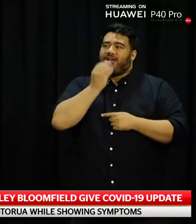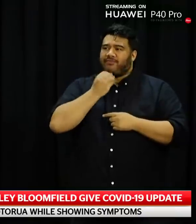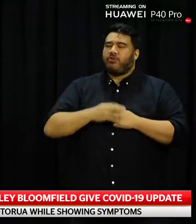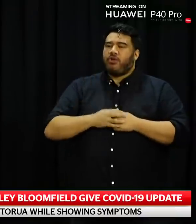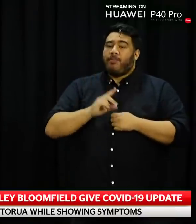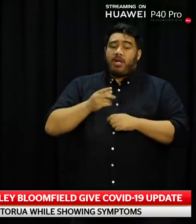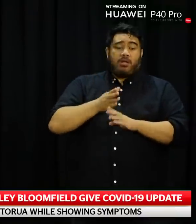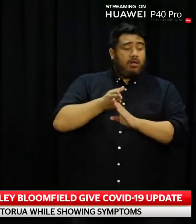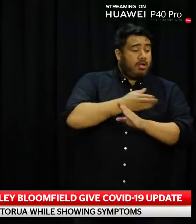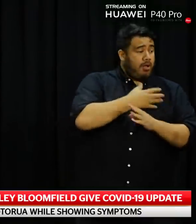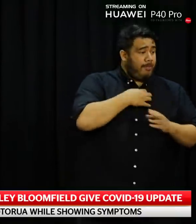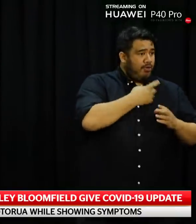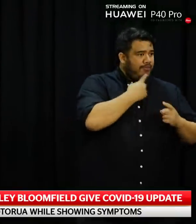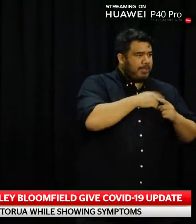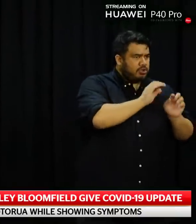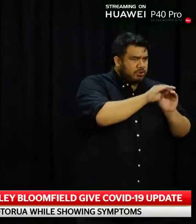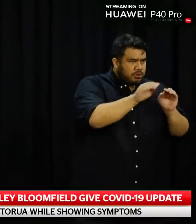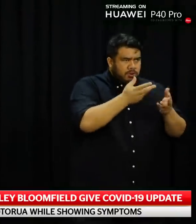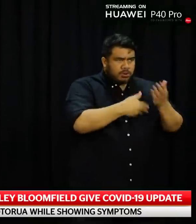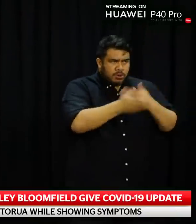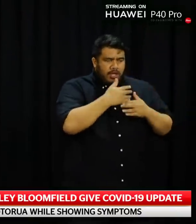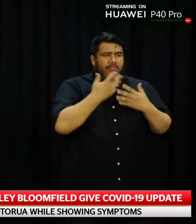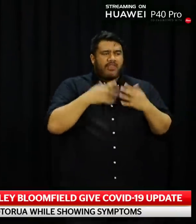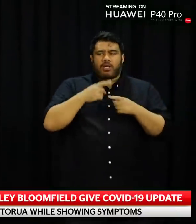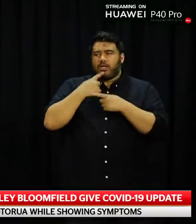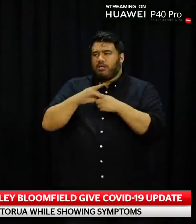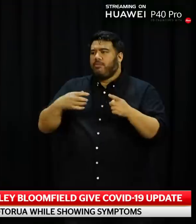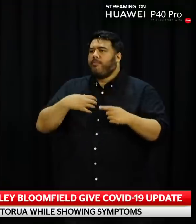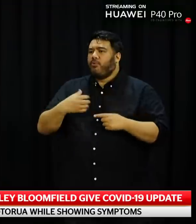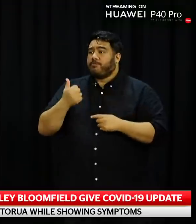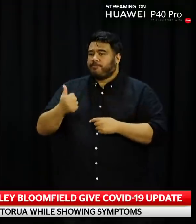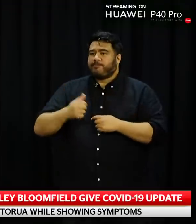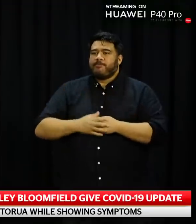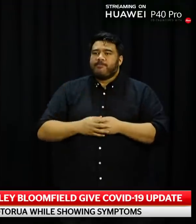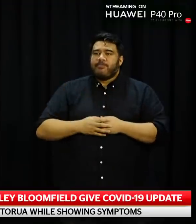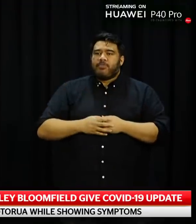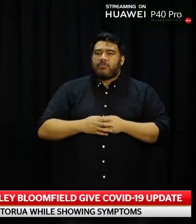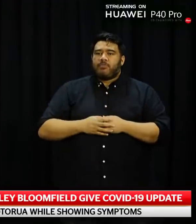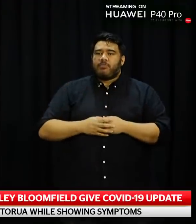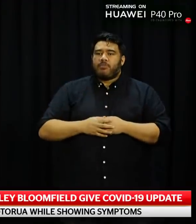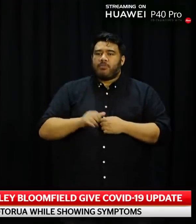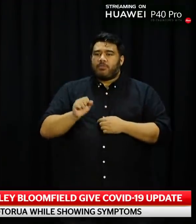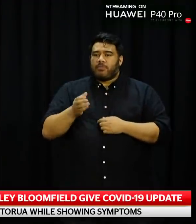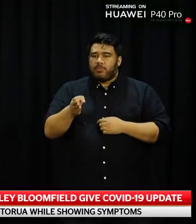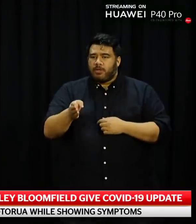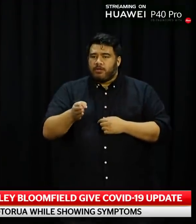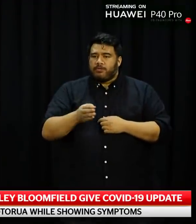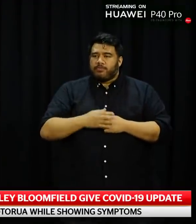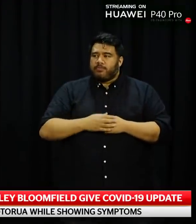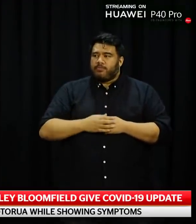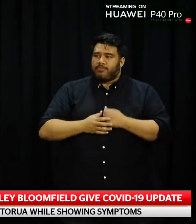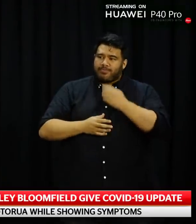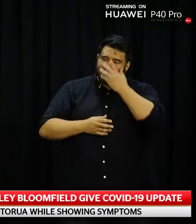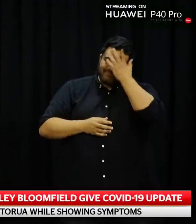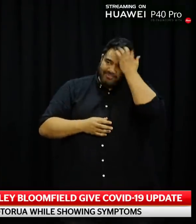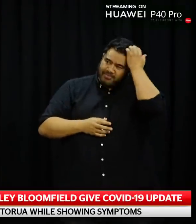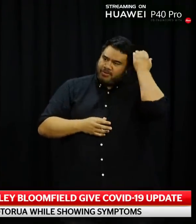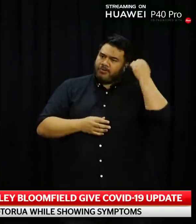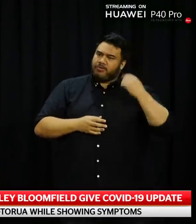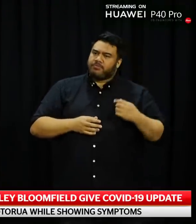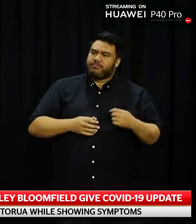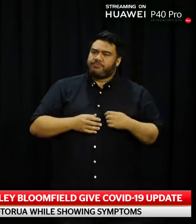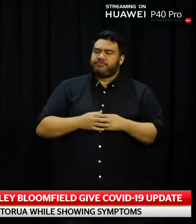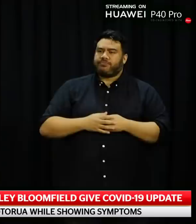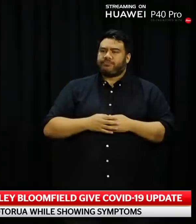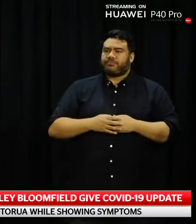sure that we have some communication with those representatives of some of those business organisations. I had I had some more questions for Dr. Bloomfield.